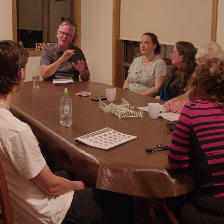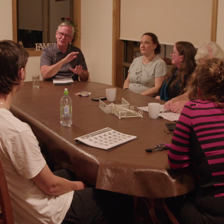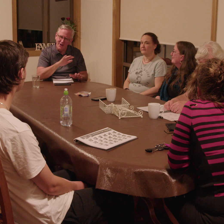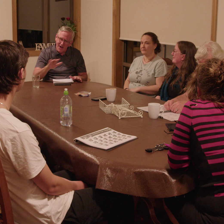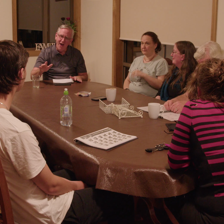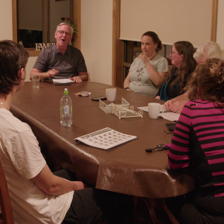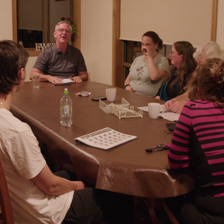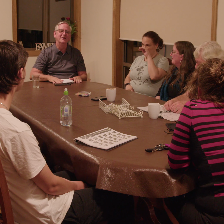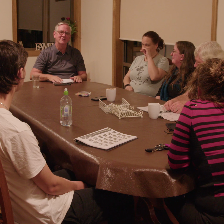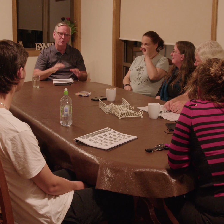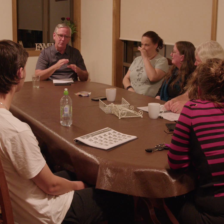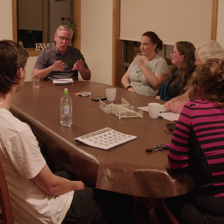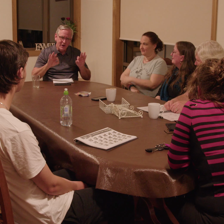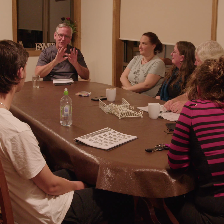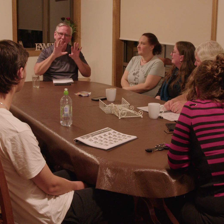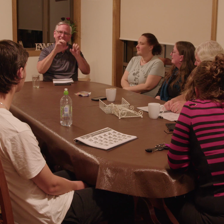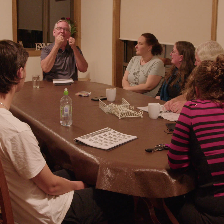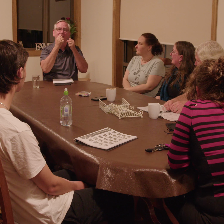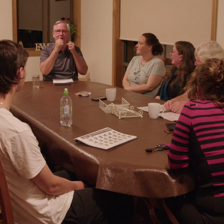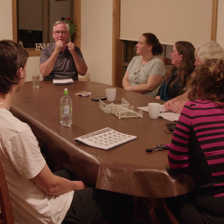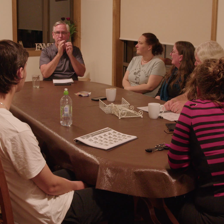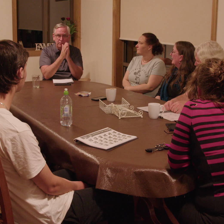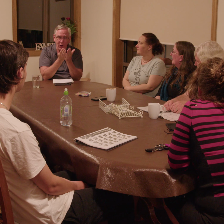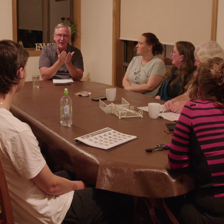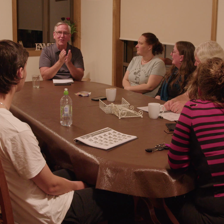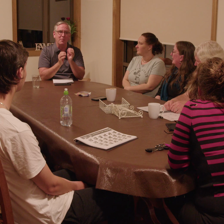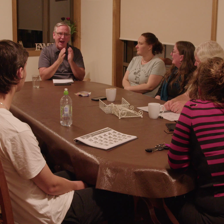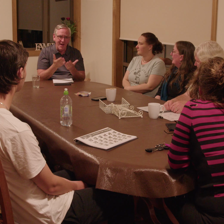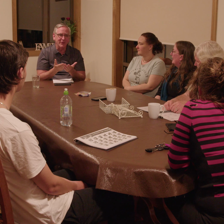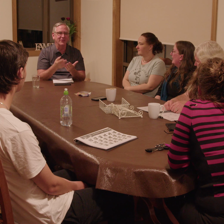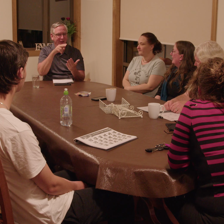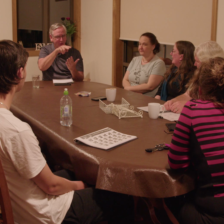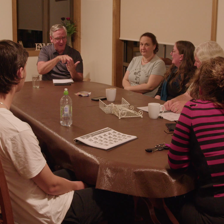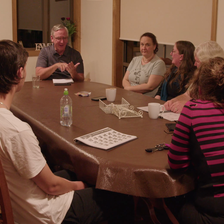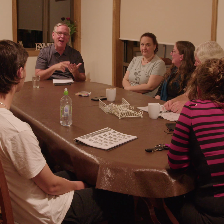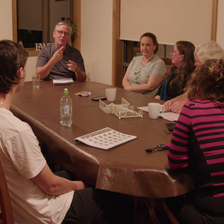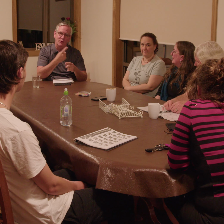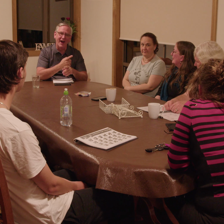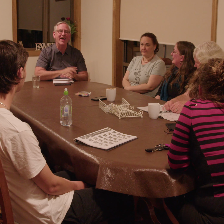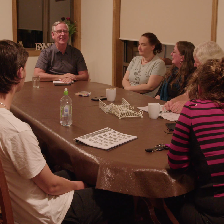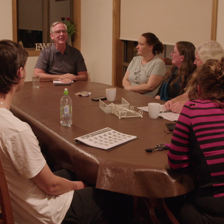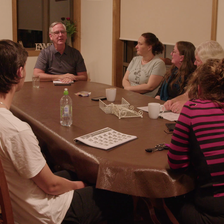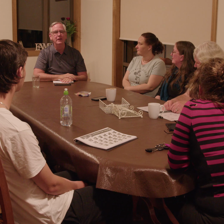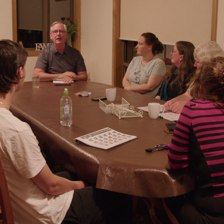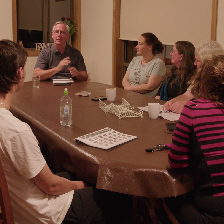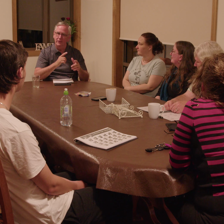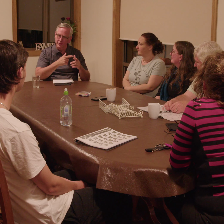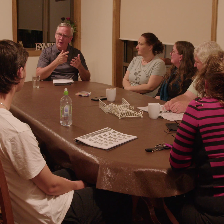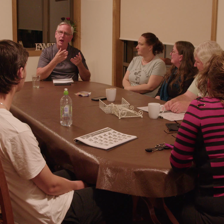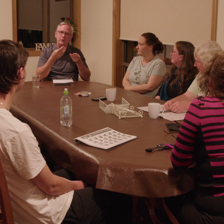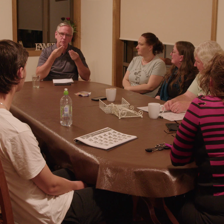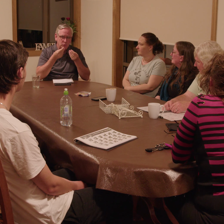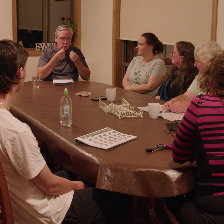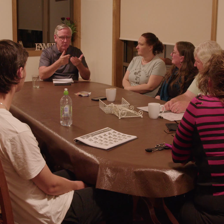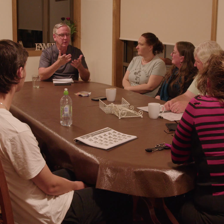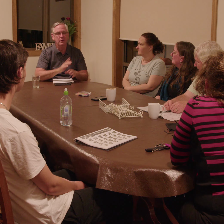see what it is you said? Spell slowly. What's important is that they get it, that they know it. If they know what book of the Bible it is